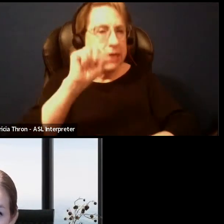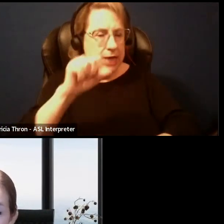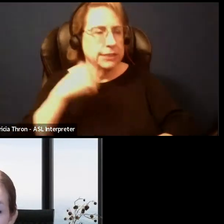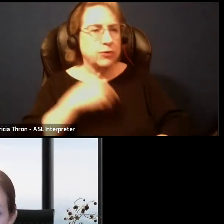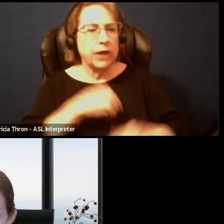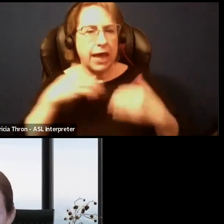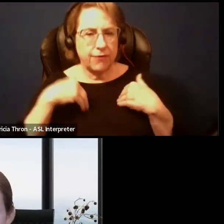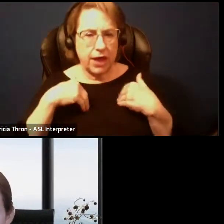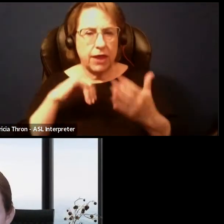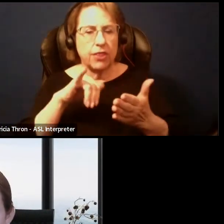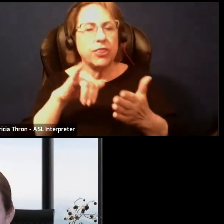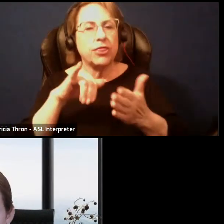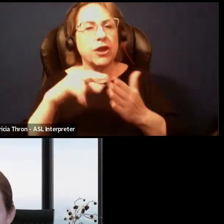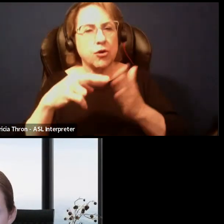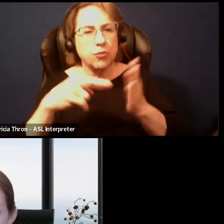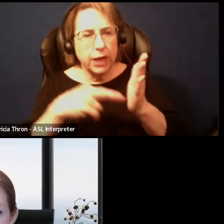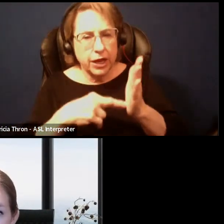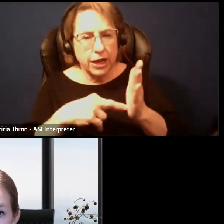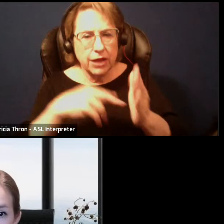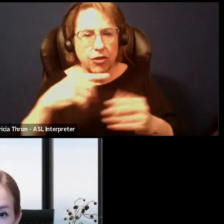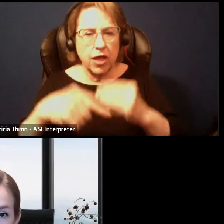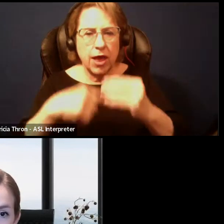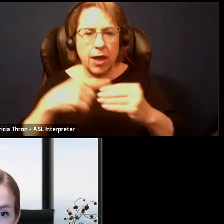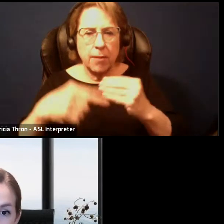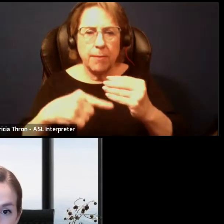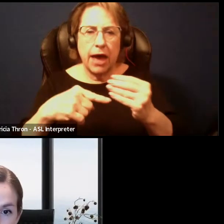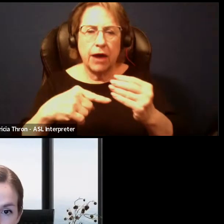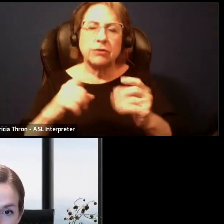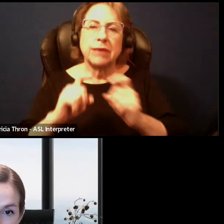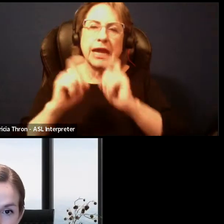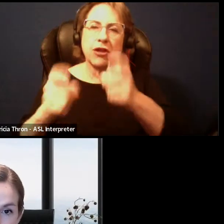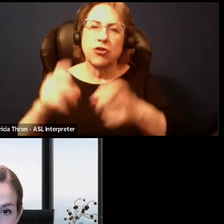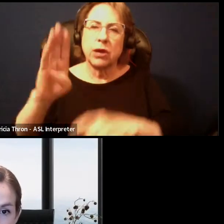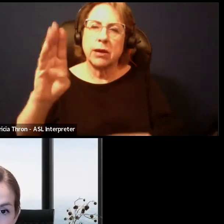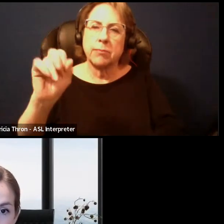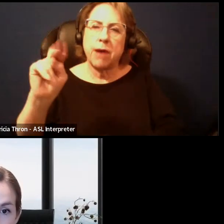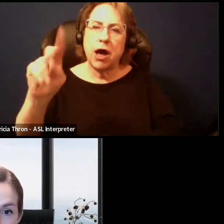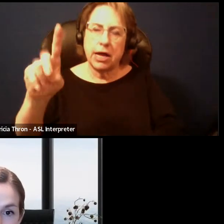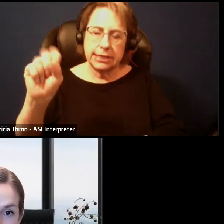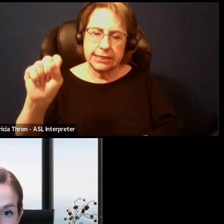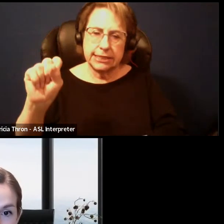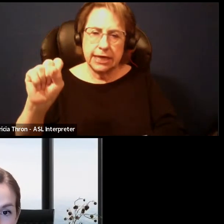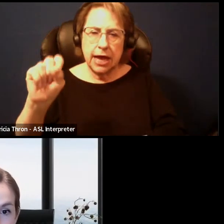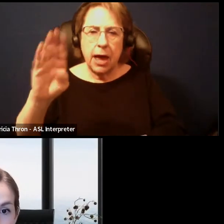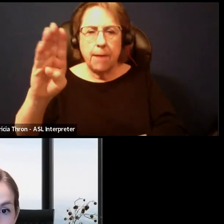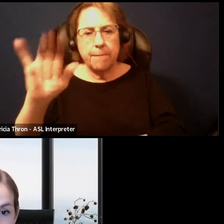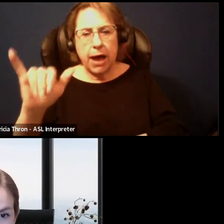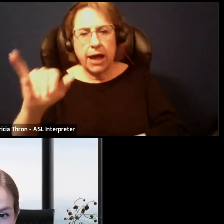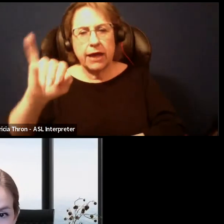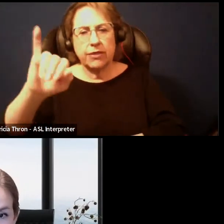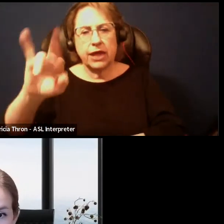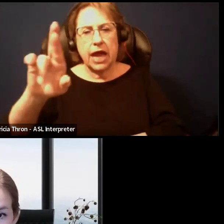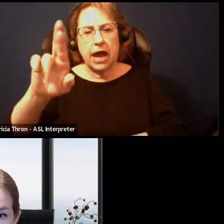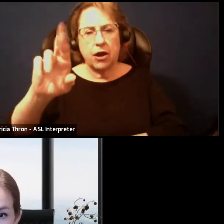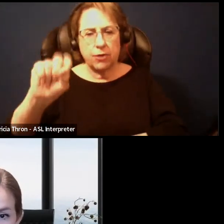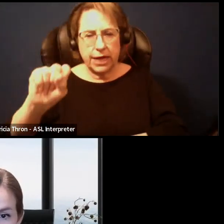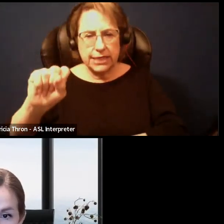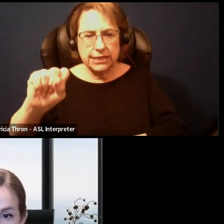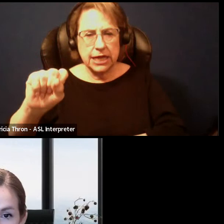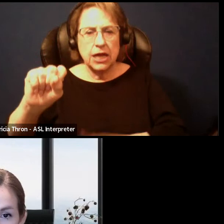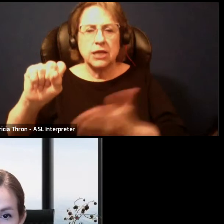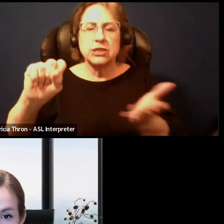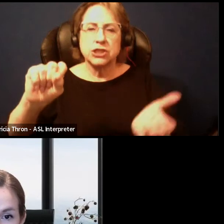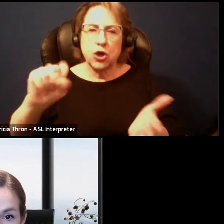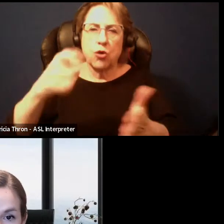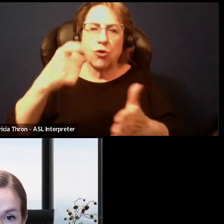bonds around the IRS to allow those bonds to be tax exempt. The interest on those bonds